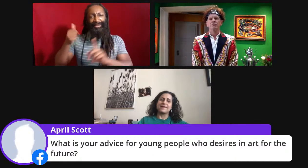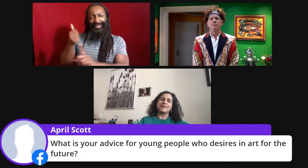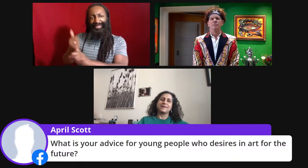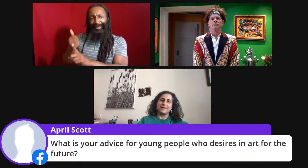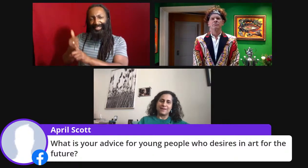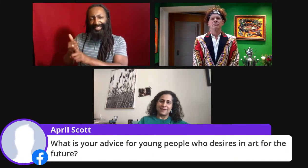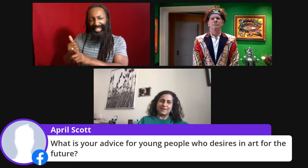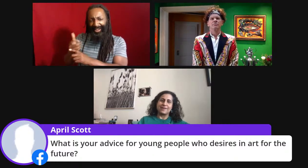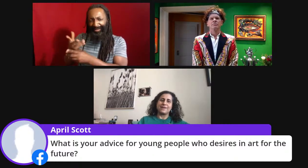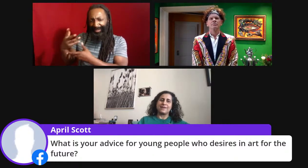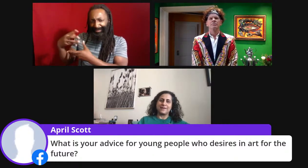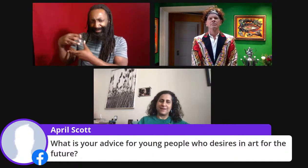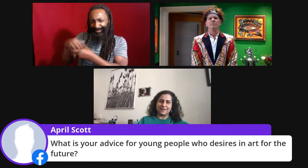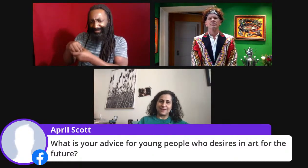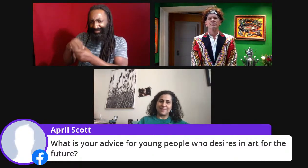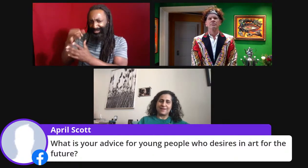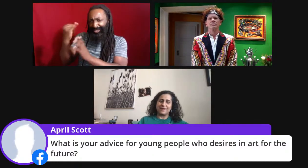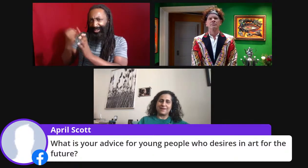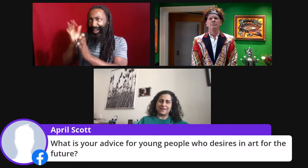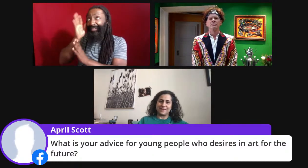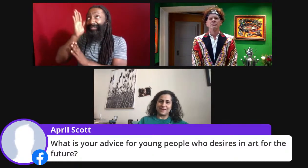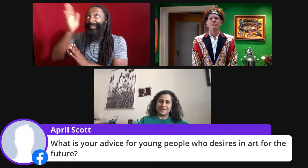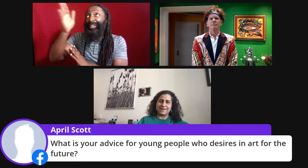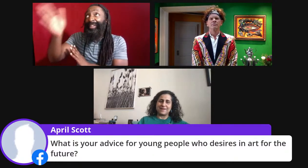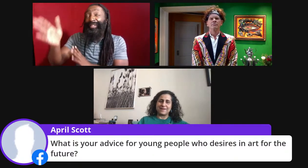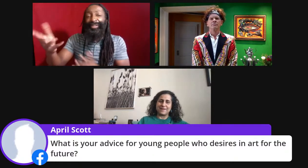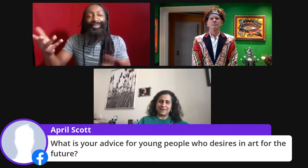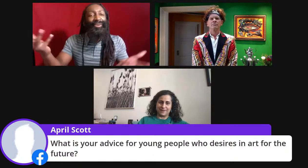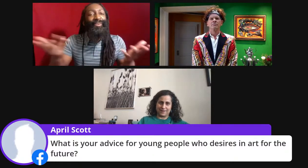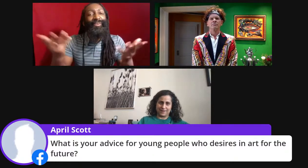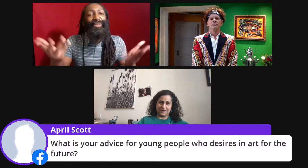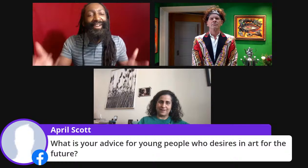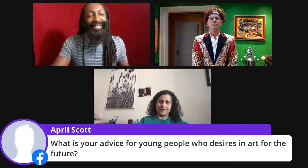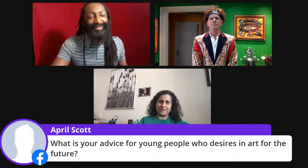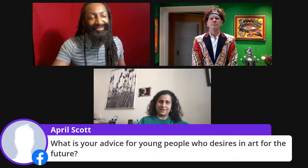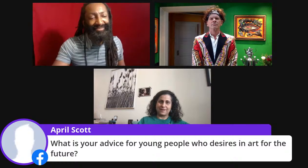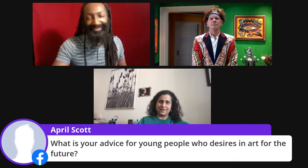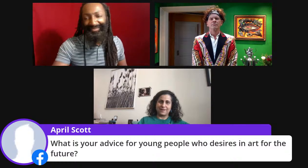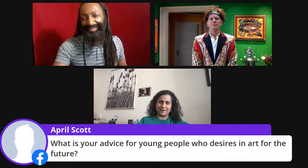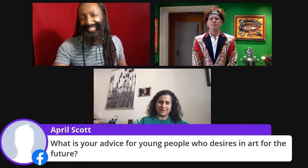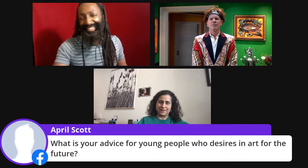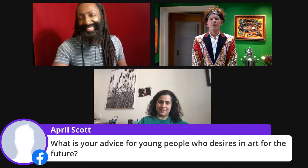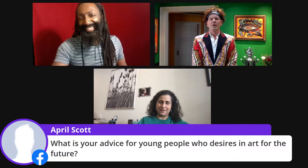Question is, what is your advice for young people who desire an art for the future?